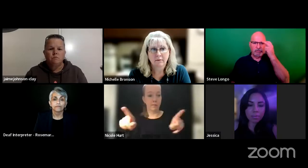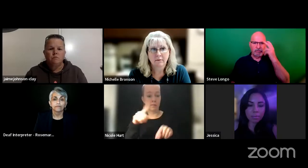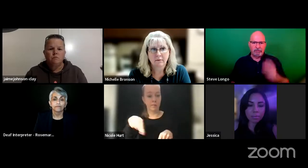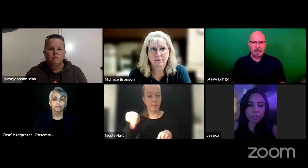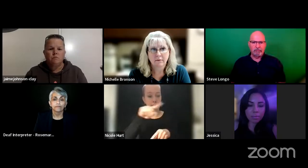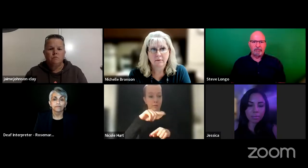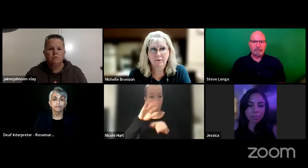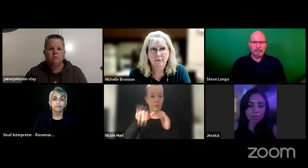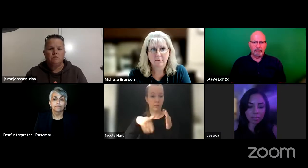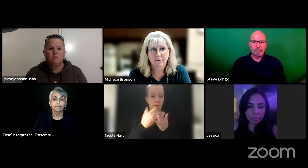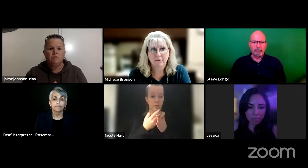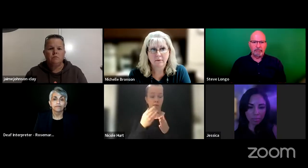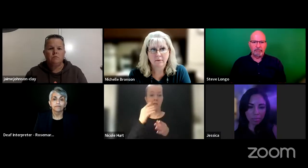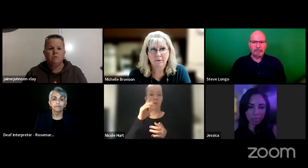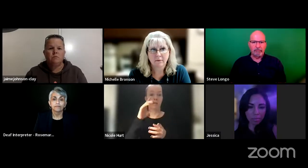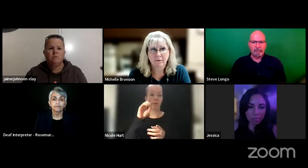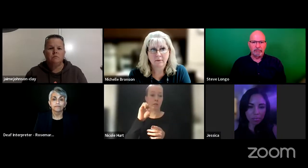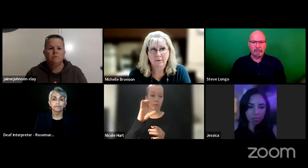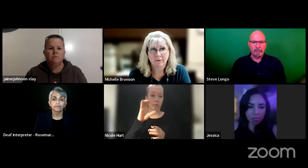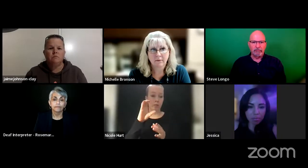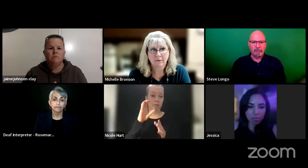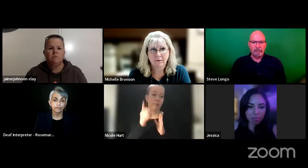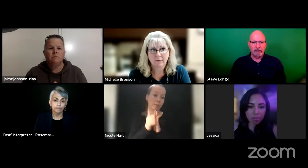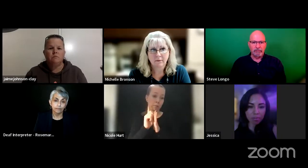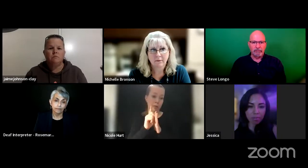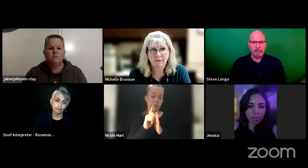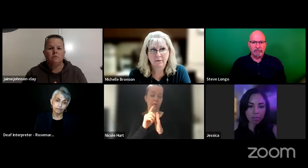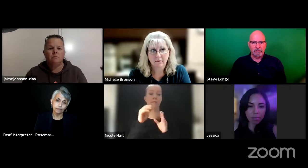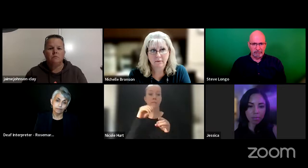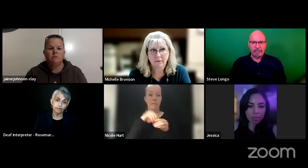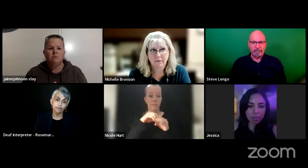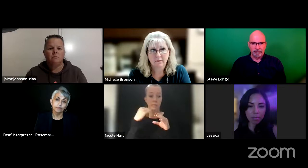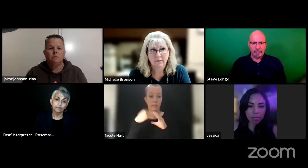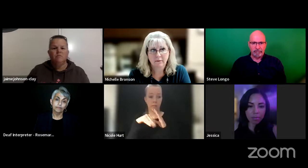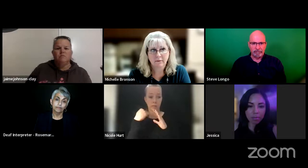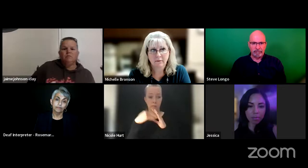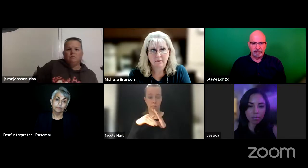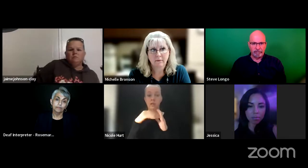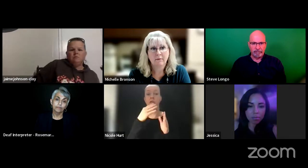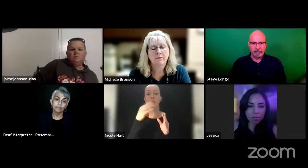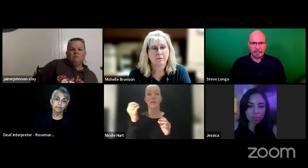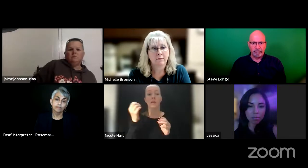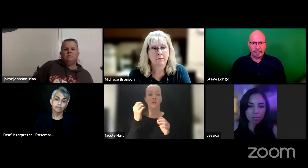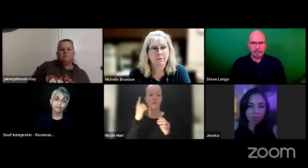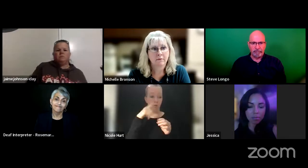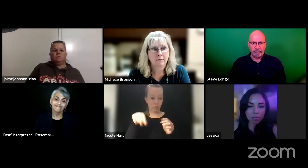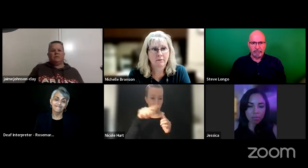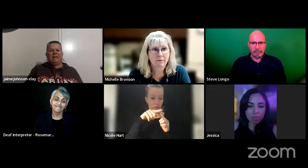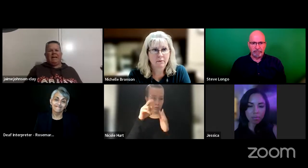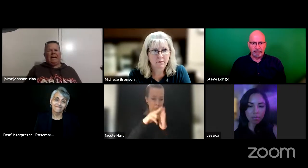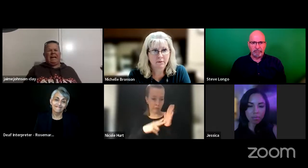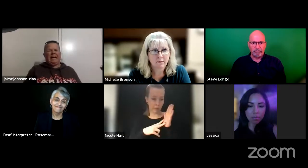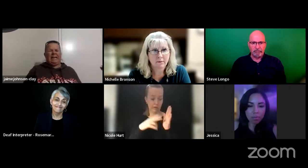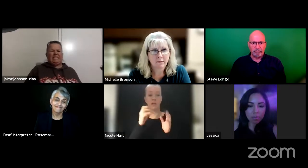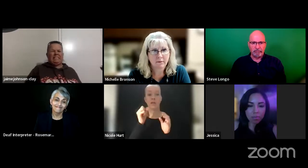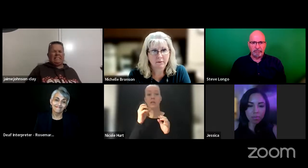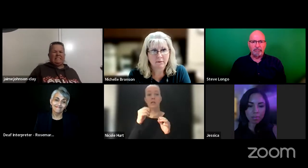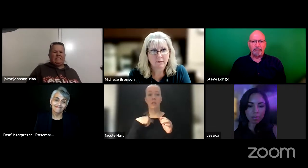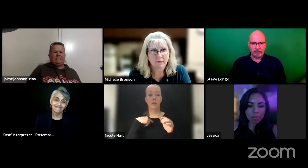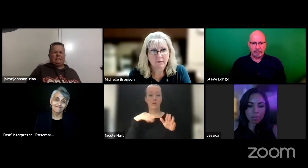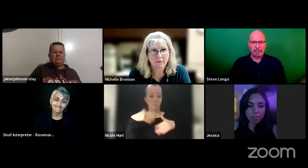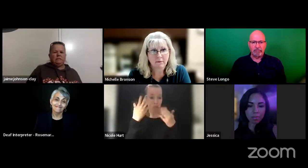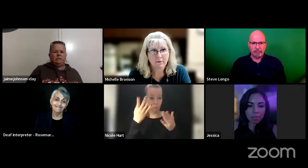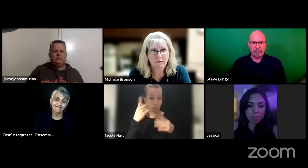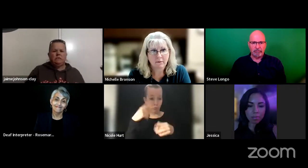Go for it. And I sent out all of the December minutes via